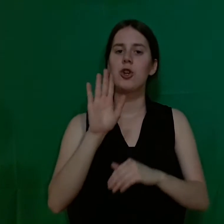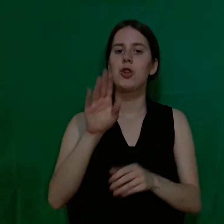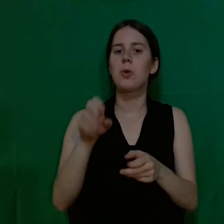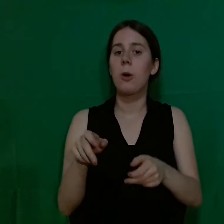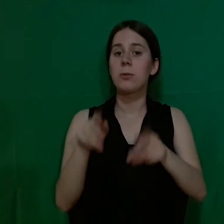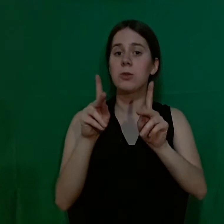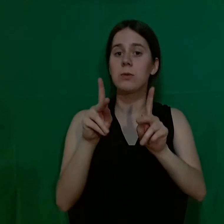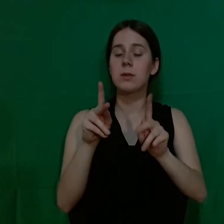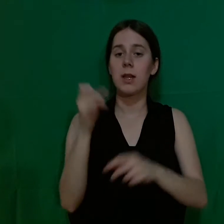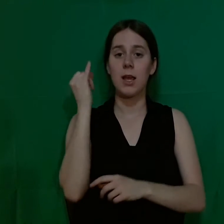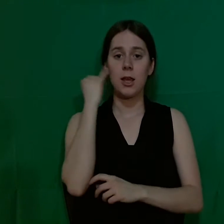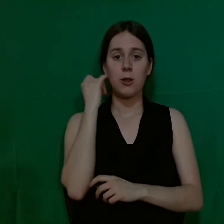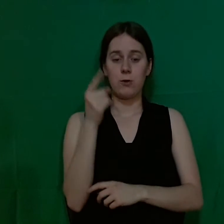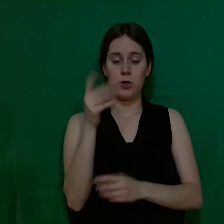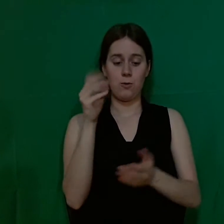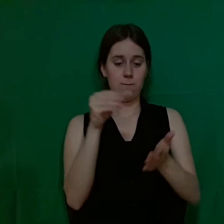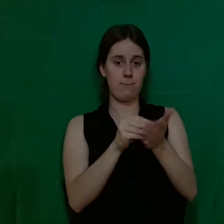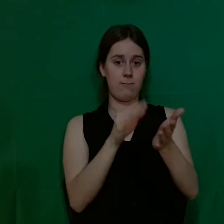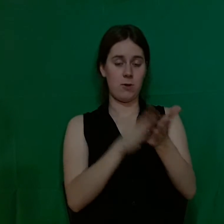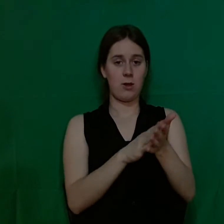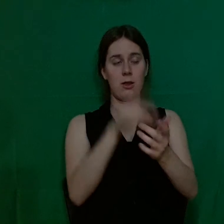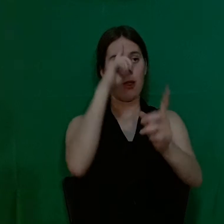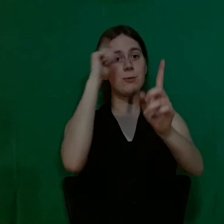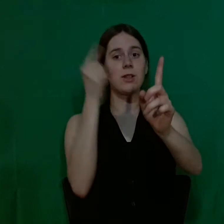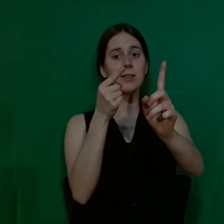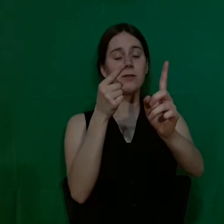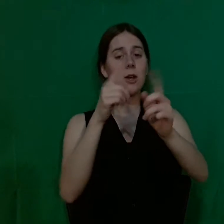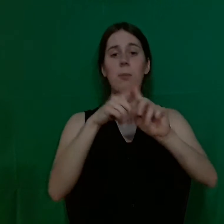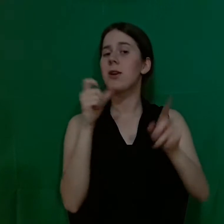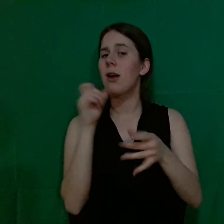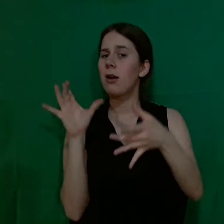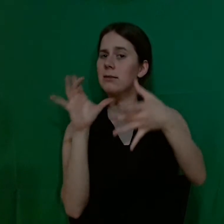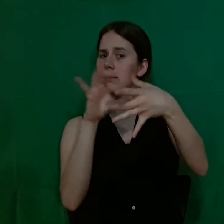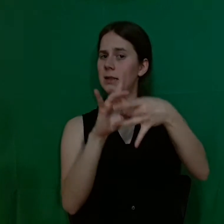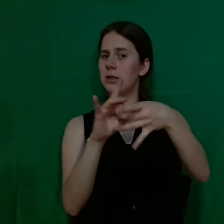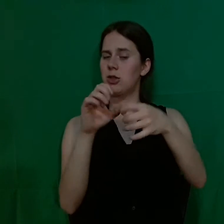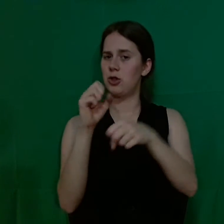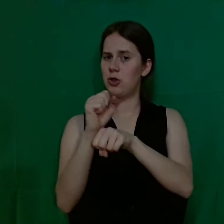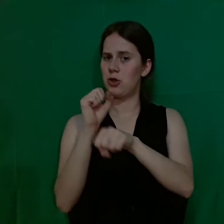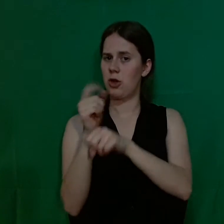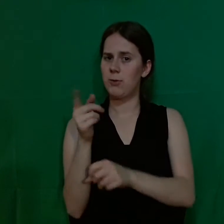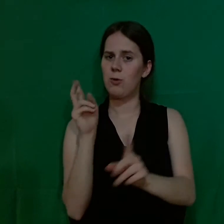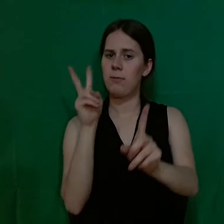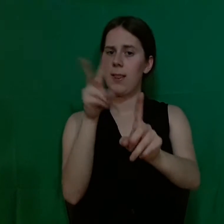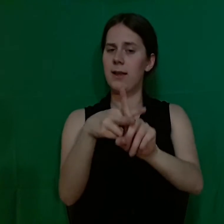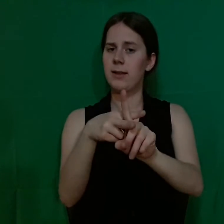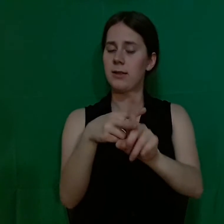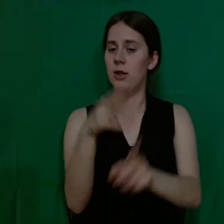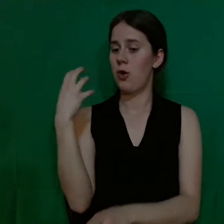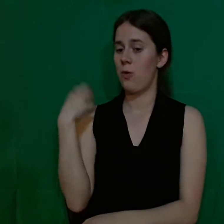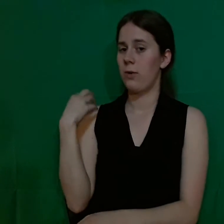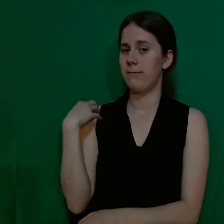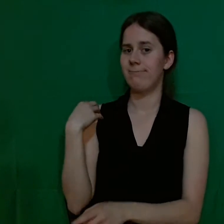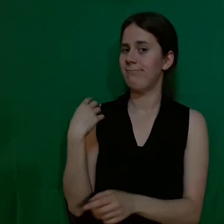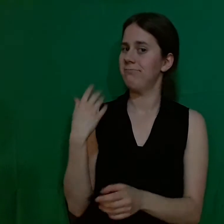something, and that's not the job you're applying for, they may not want to hire you. There was an example that someone told me about the TV show